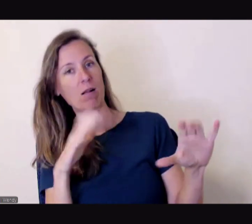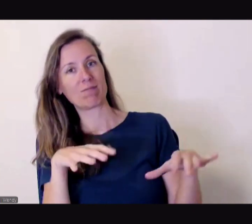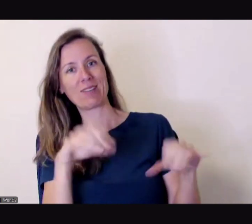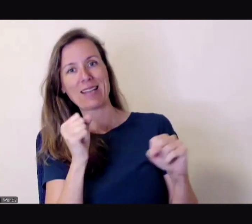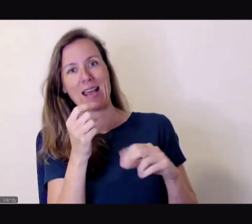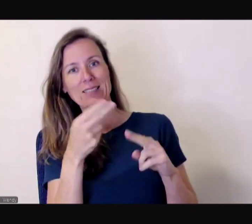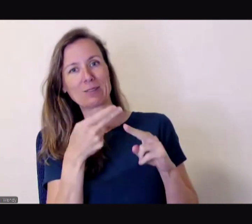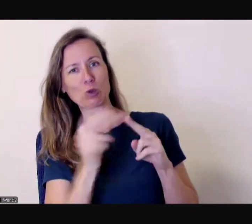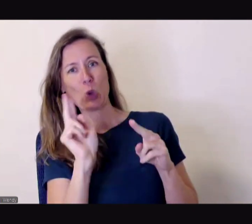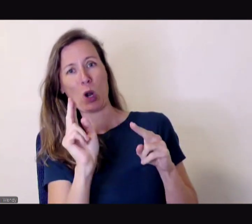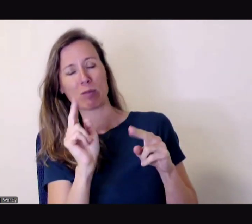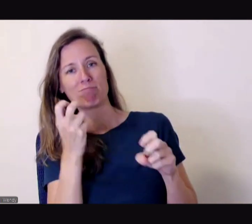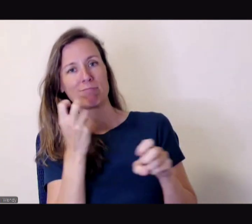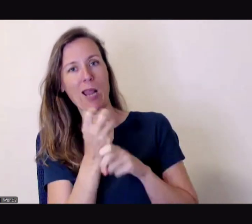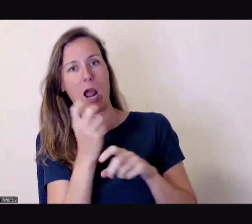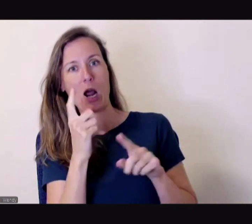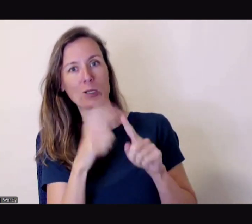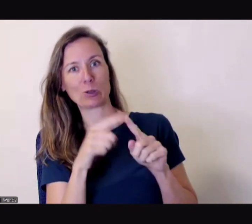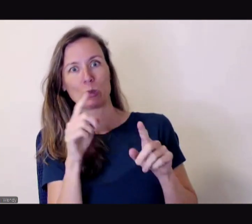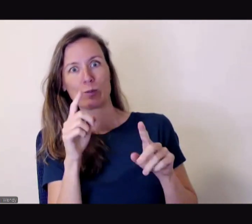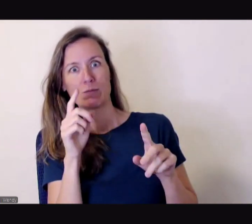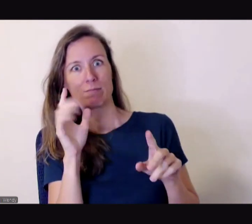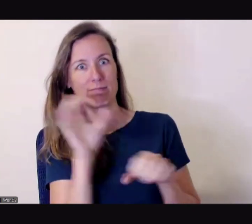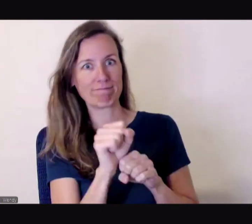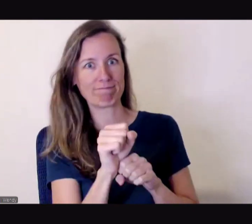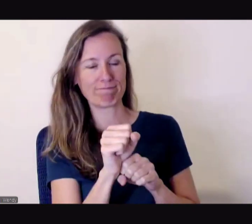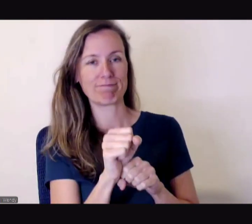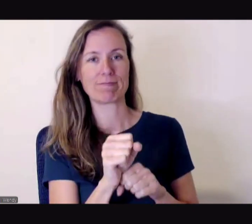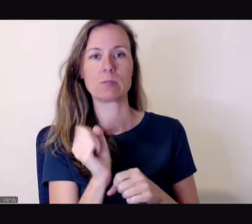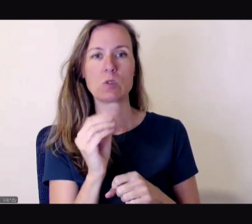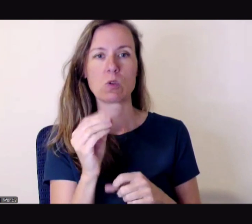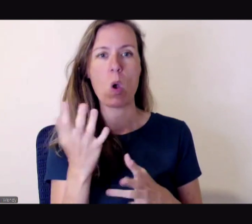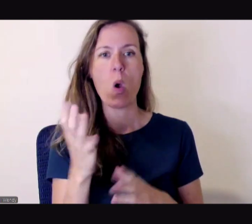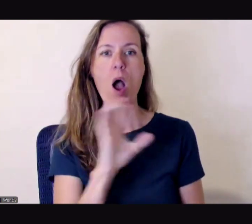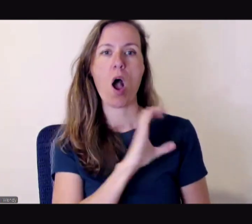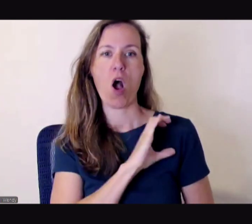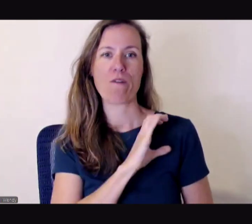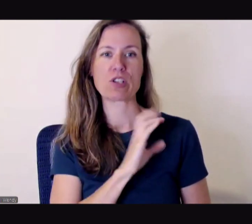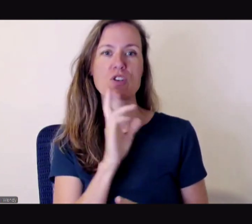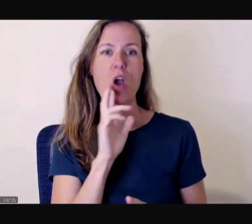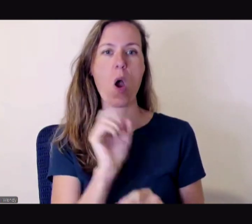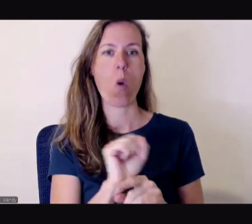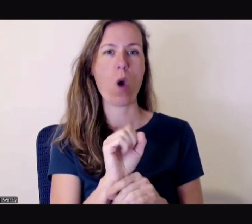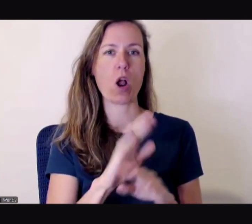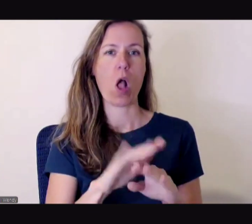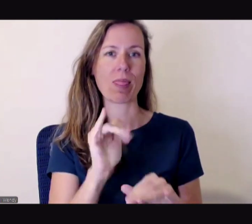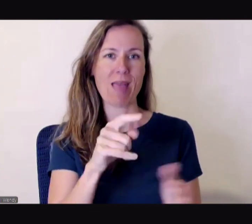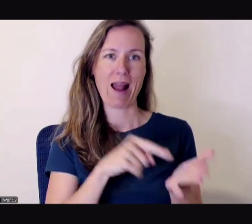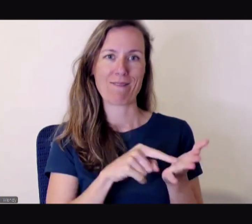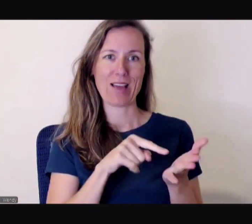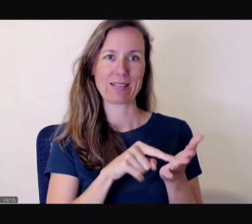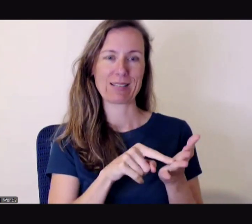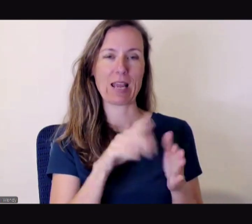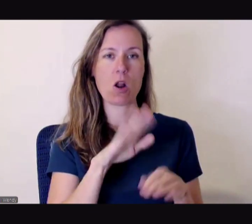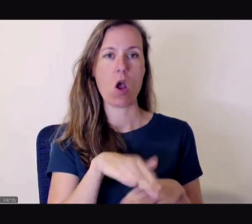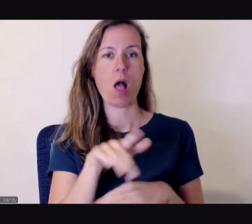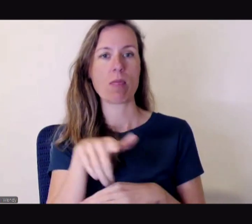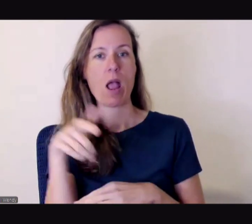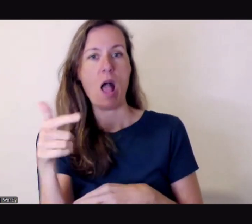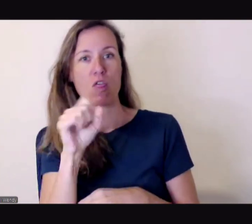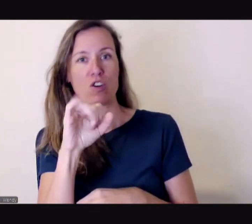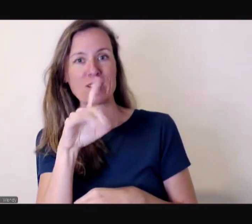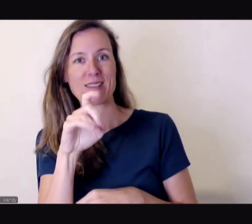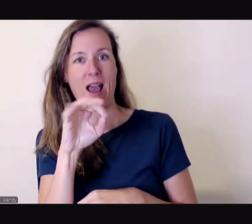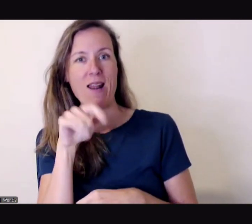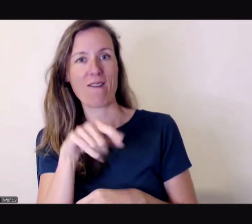Our officers are working that investigation on the opposite side of this case, as in where they're